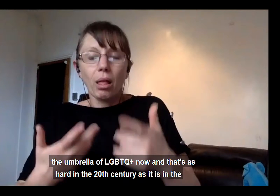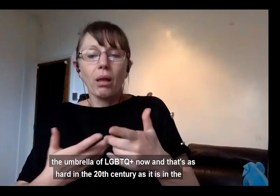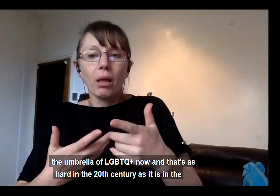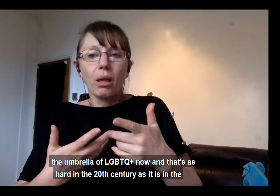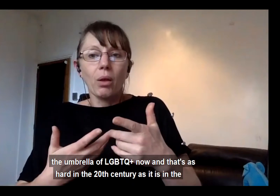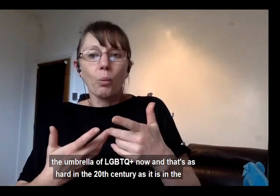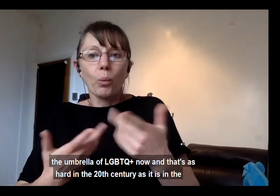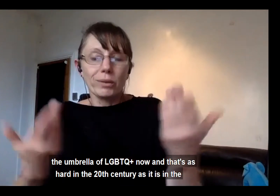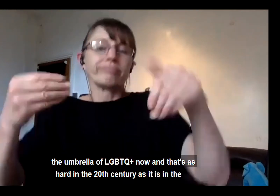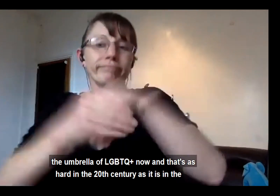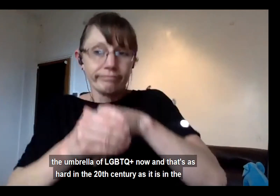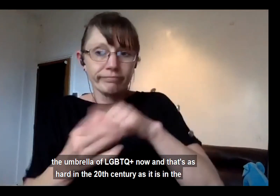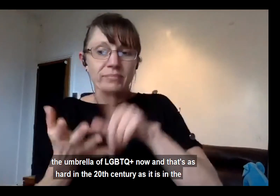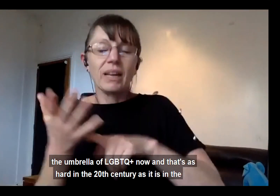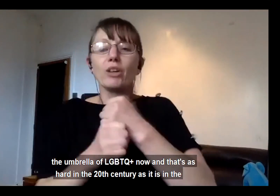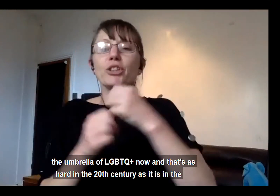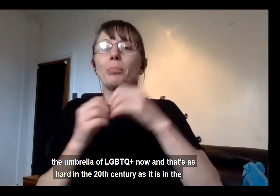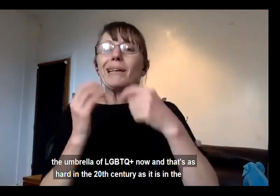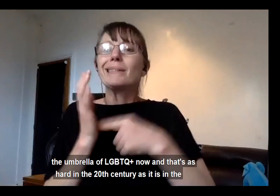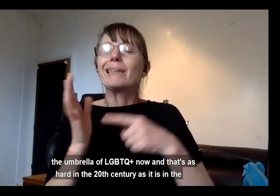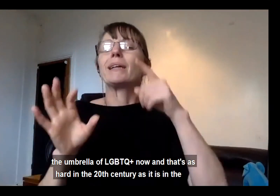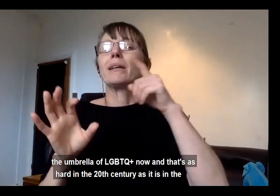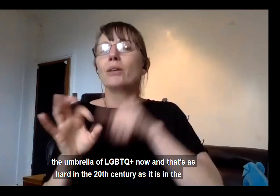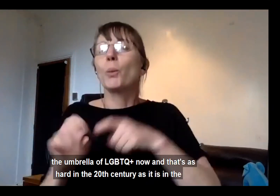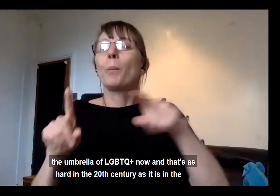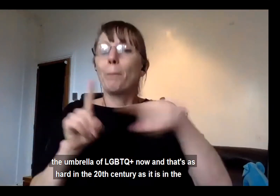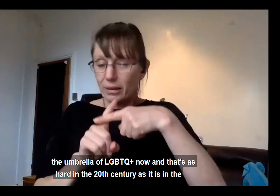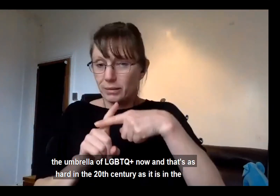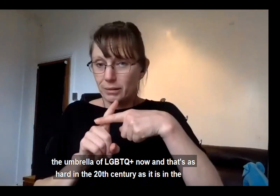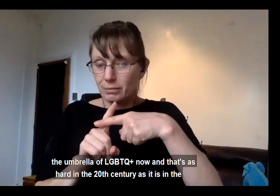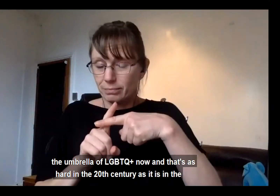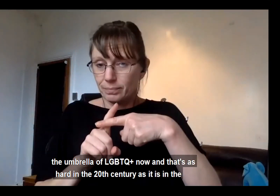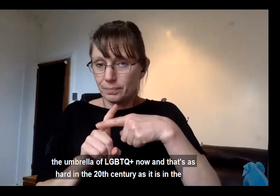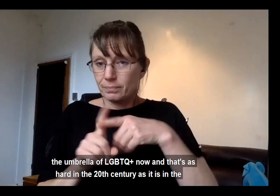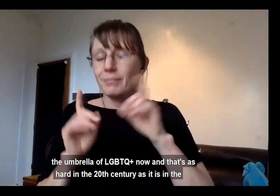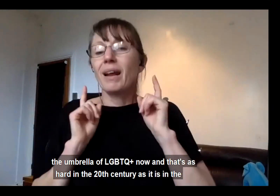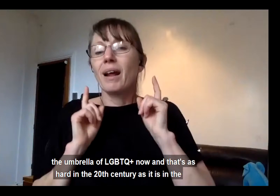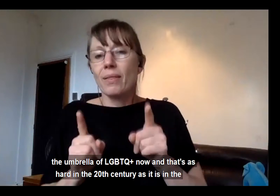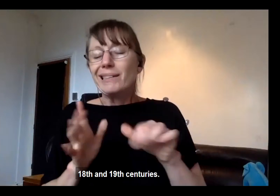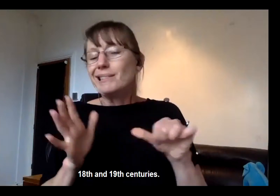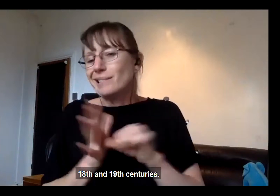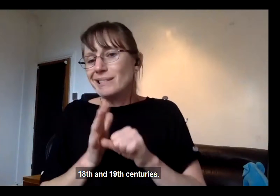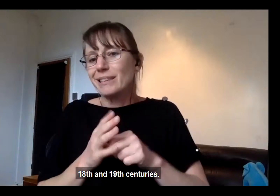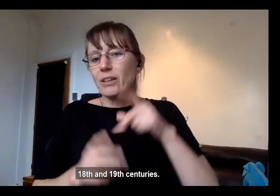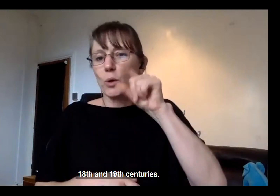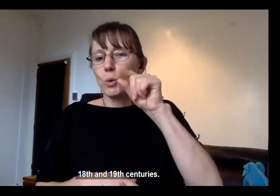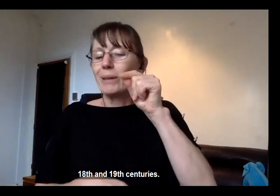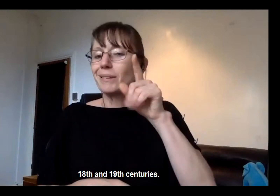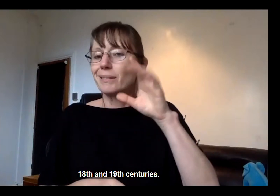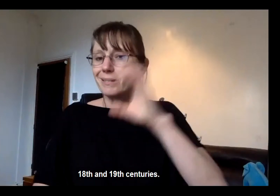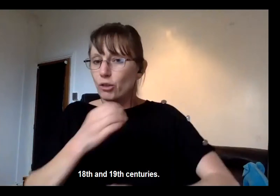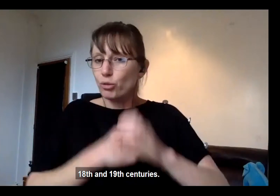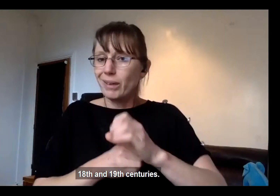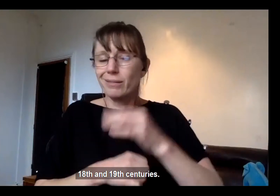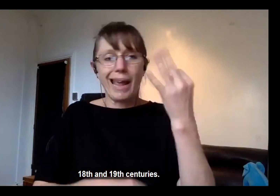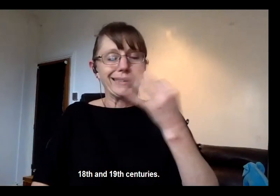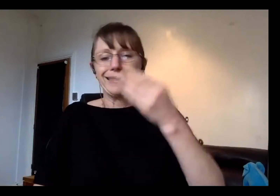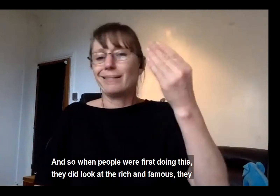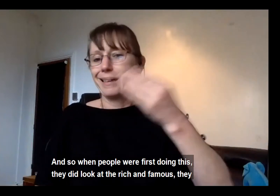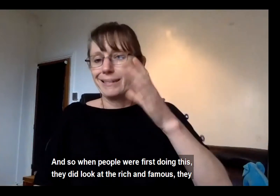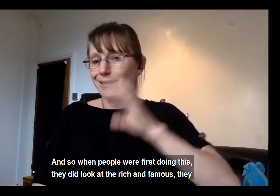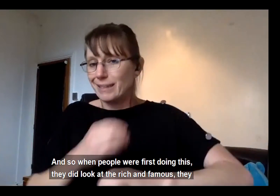under the umbrella of LGBTQ plus now. And that's as hard in the 20th century as it is in the 18th and 19th